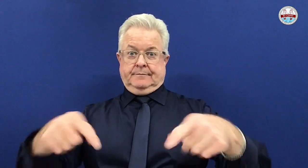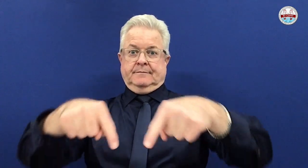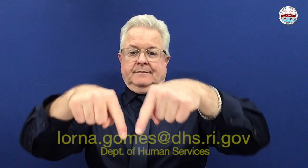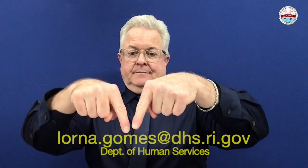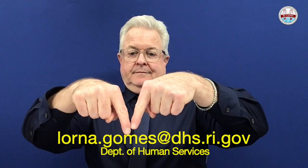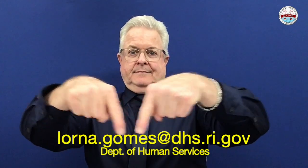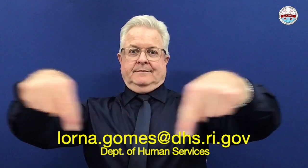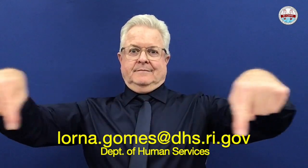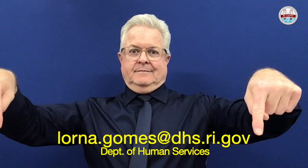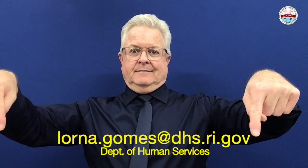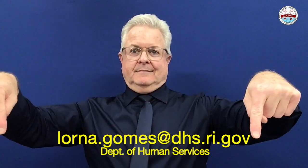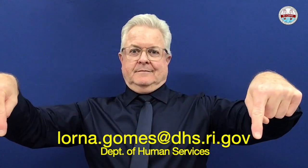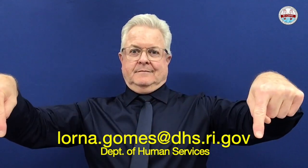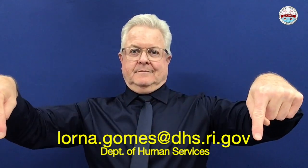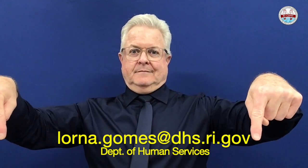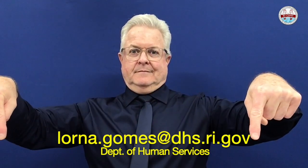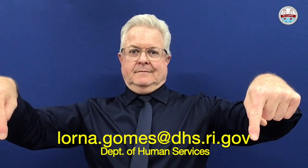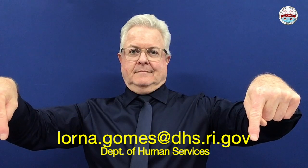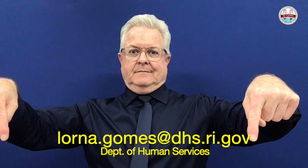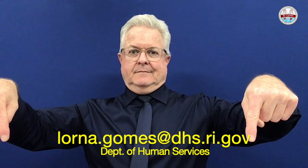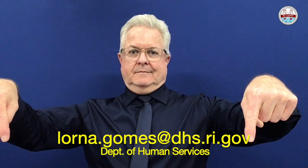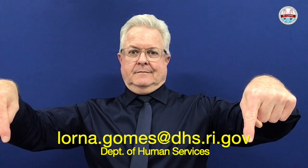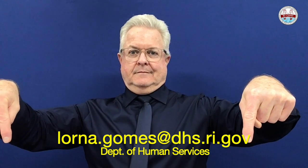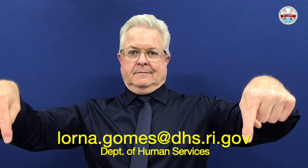And here's the name and address.